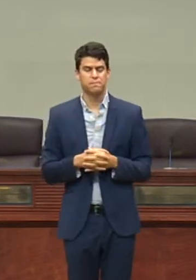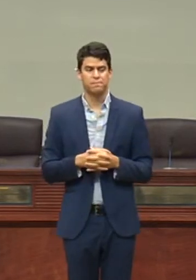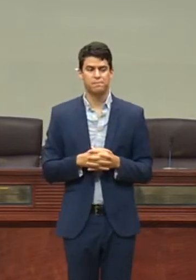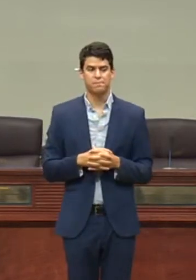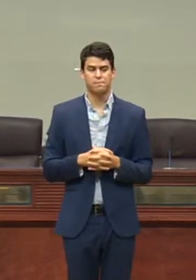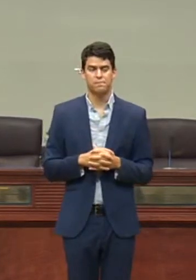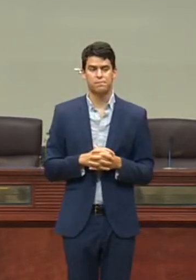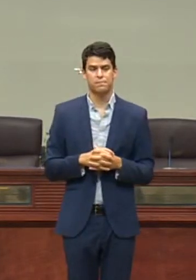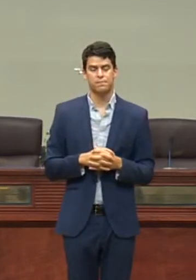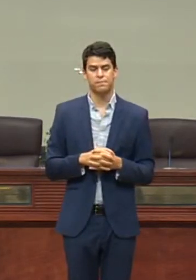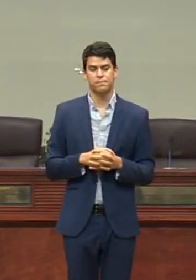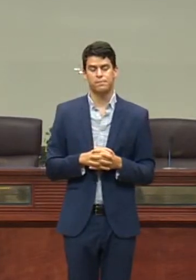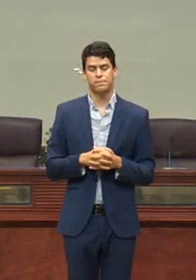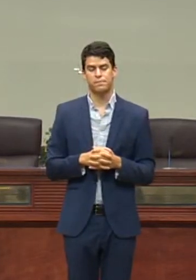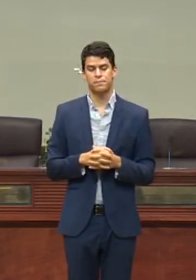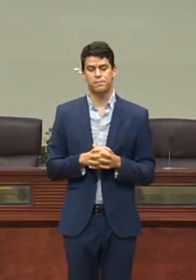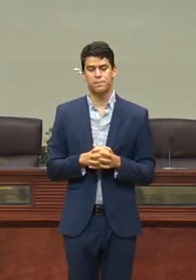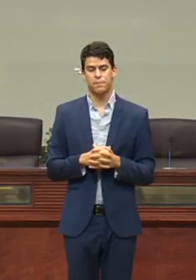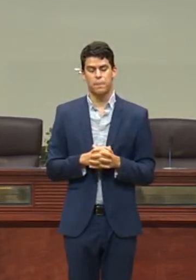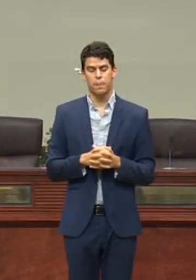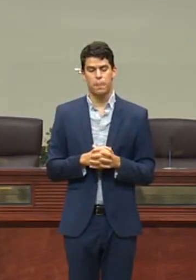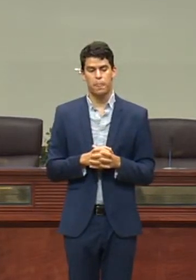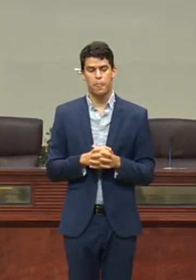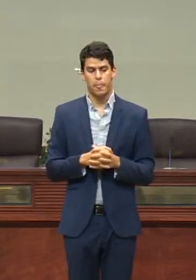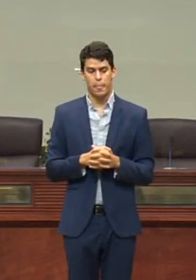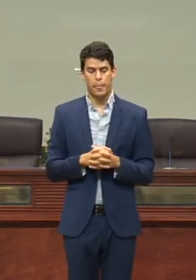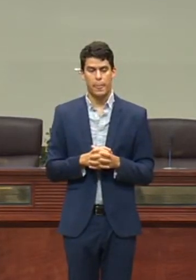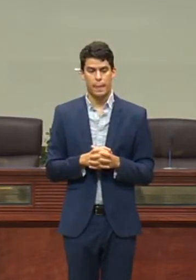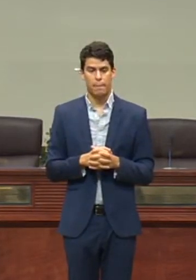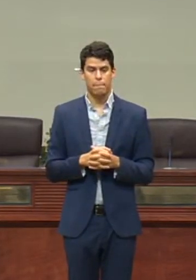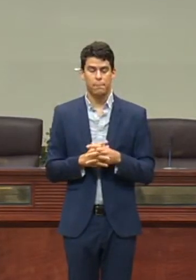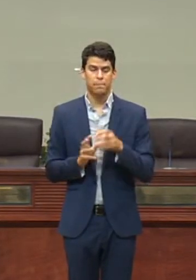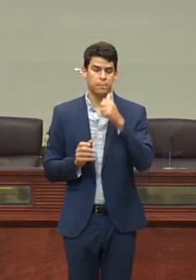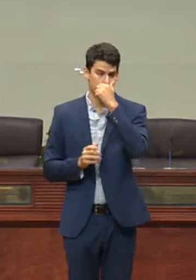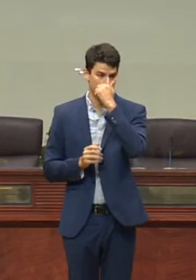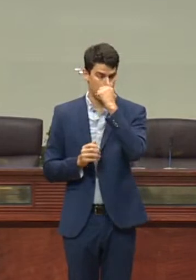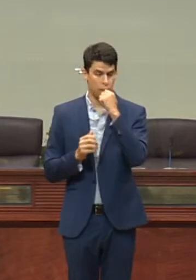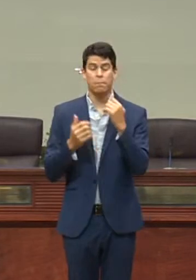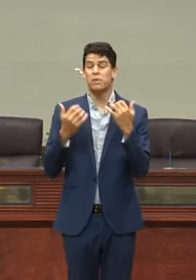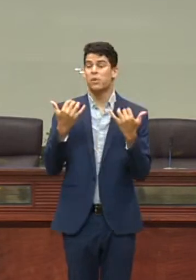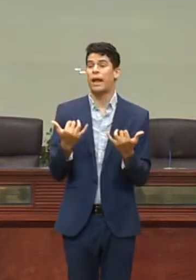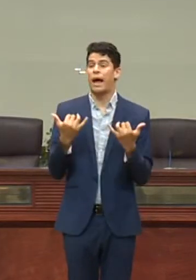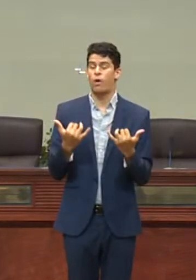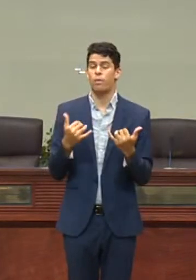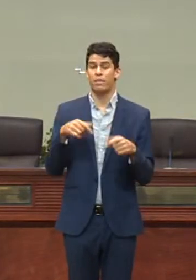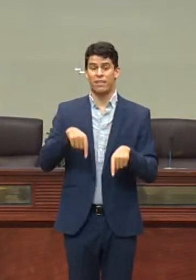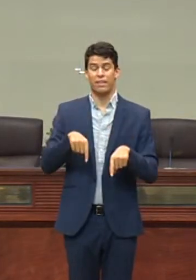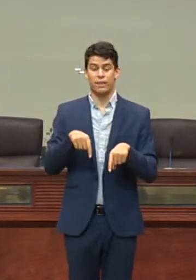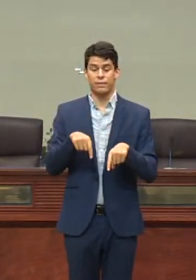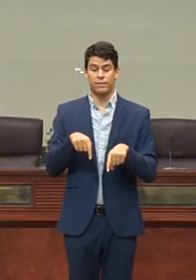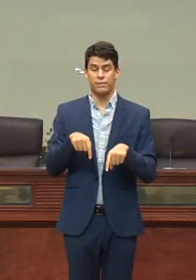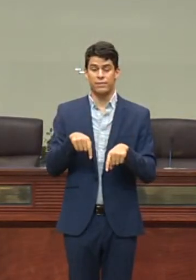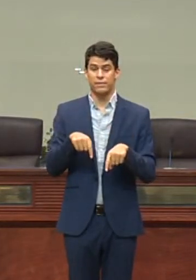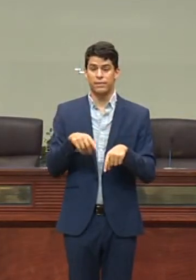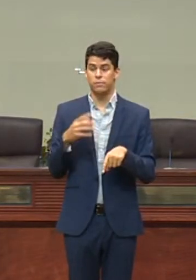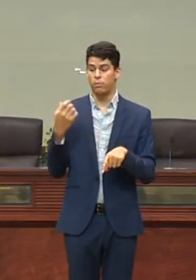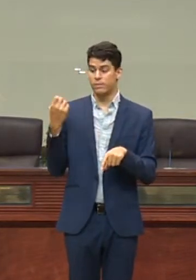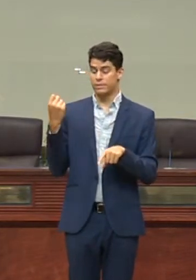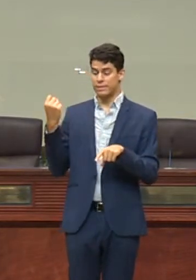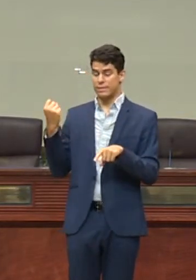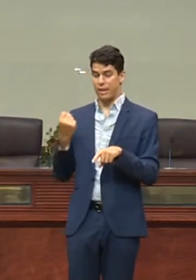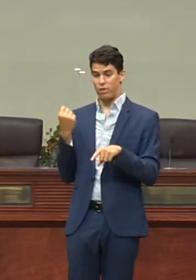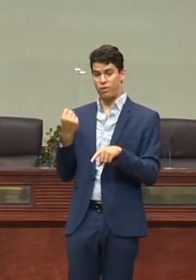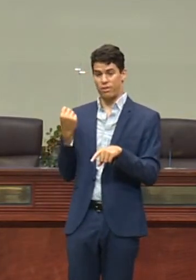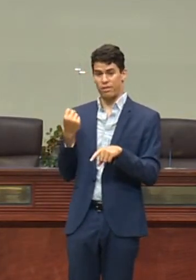Due to this earlier than usual news conference that we're having today, our numbers are from Saturday.